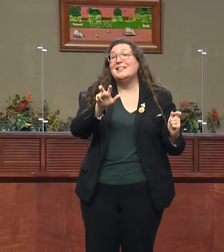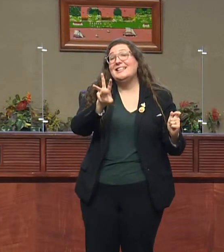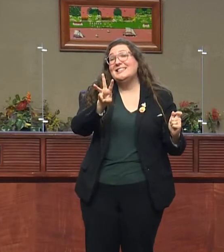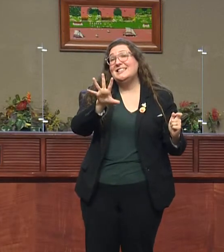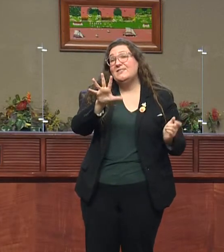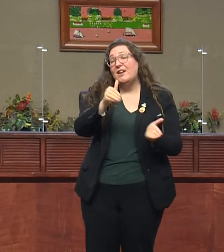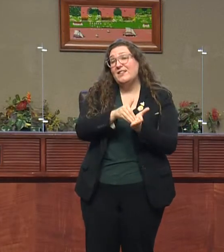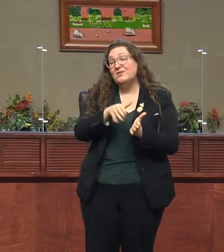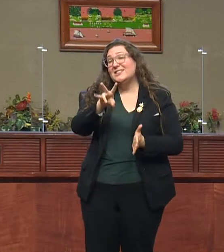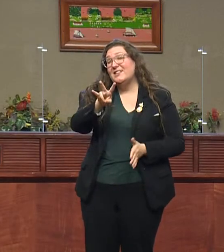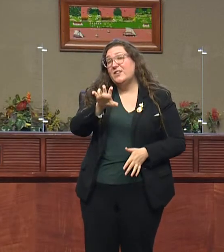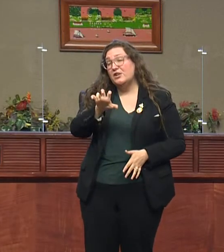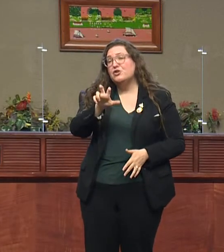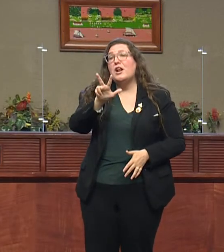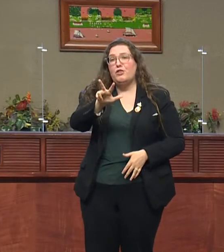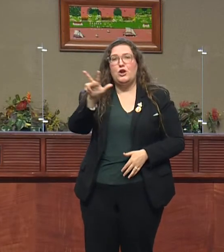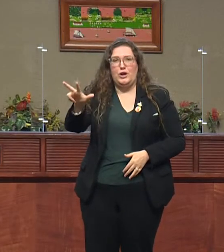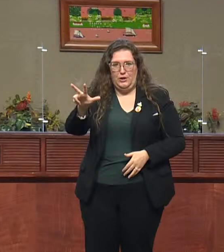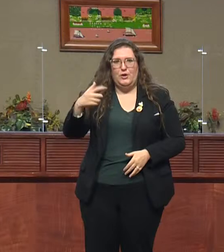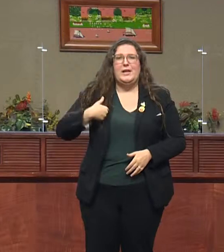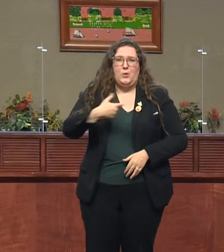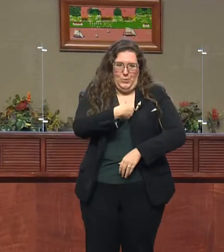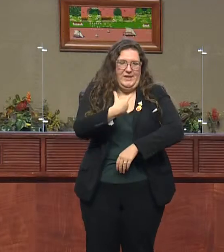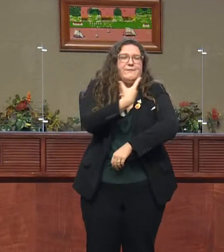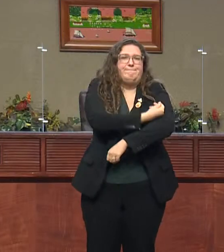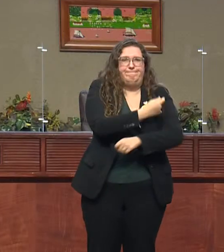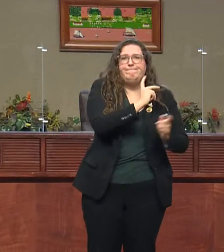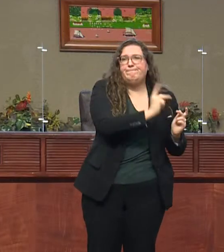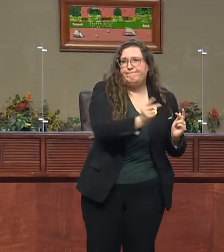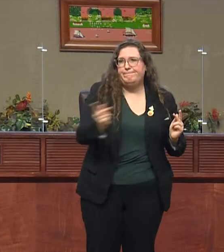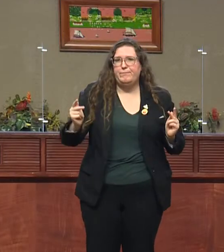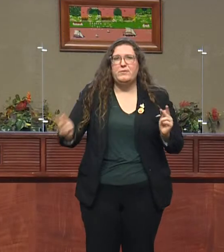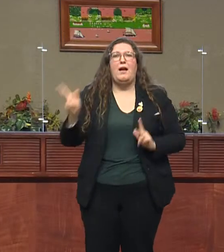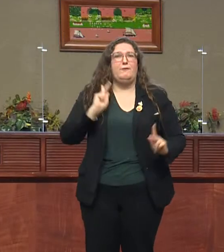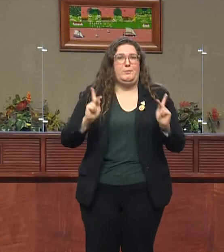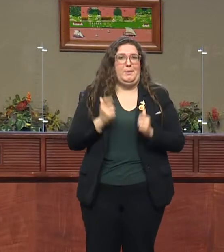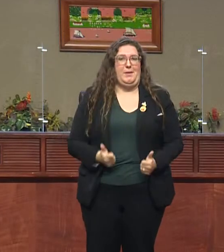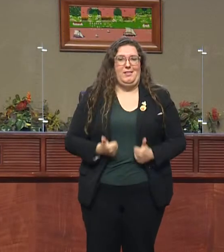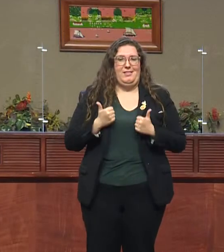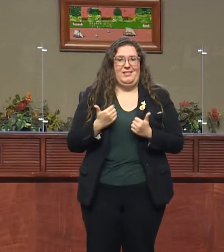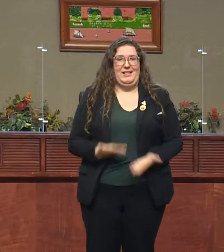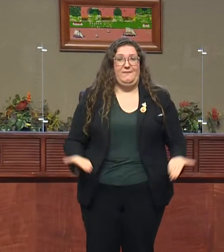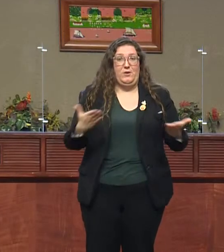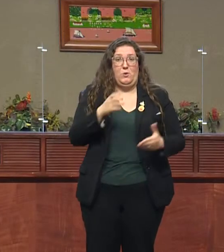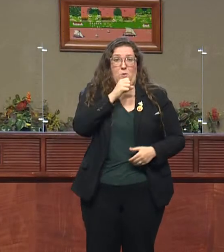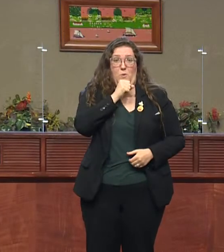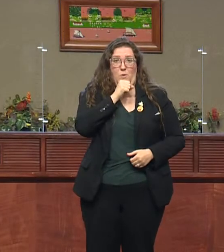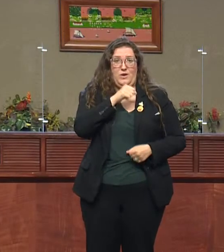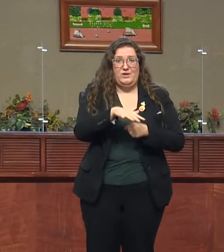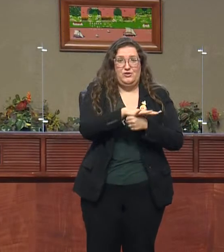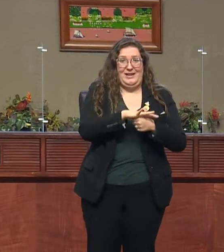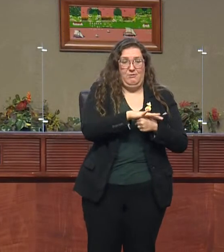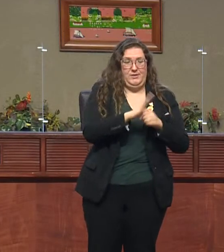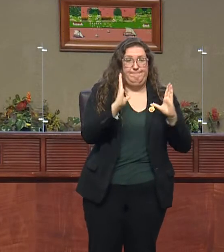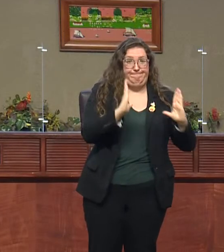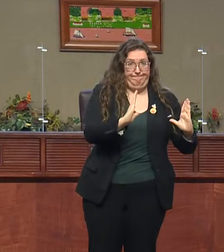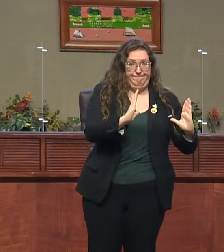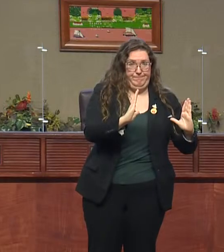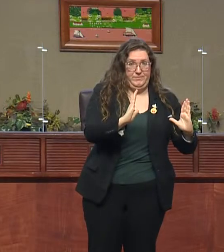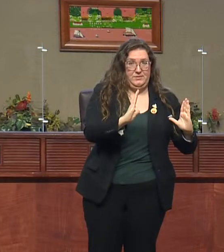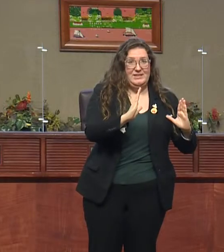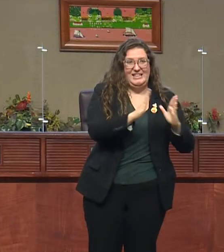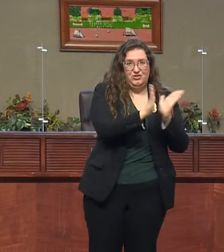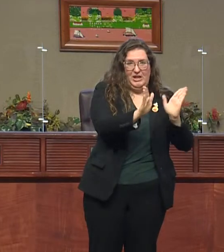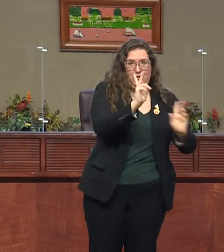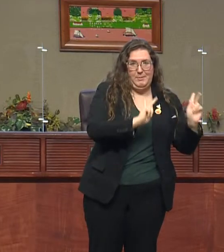365,733 have been given to residents of Orange County. For people over 60 years old, we